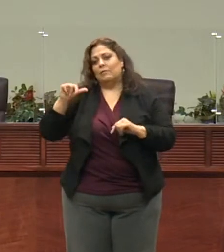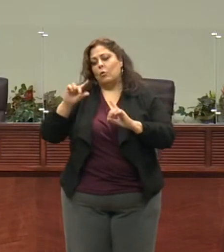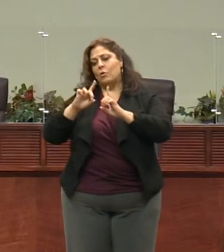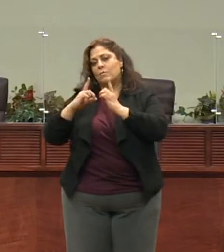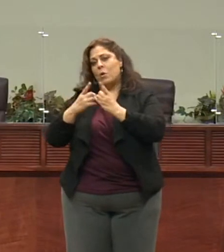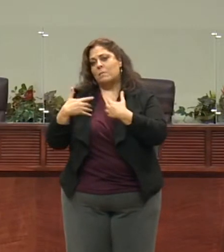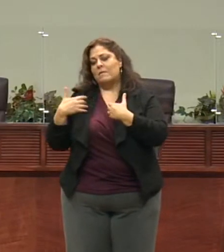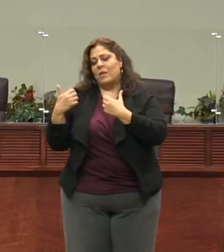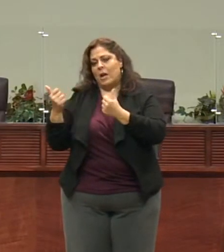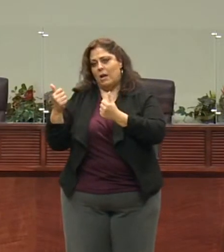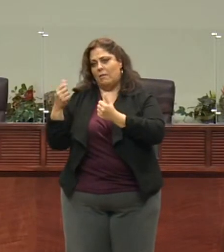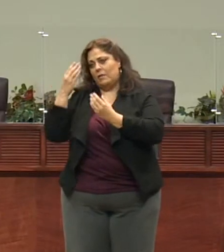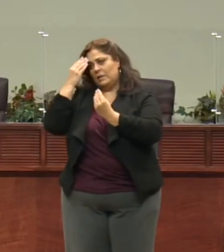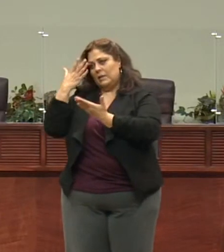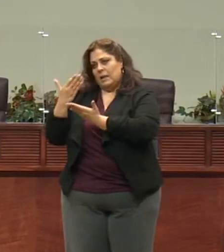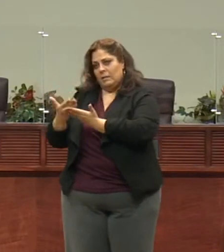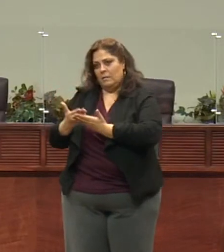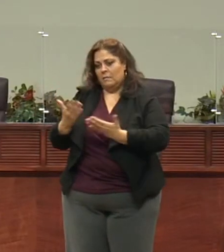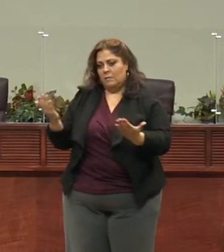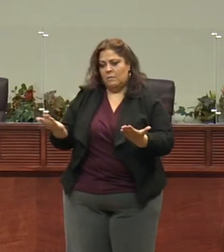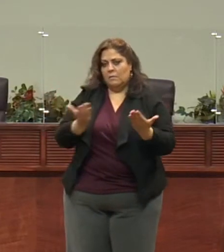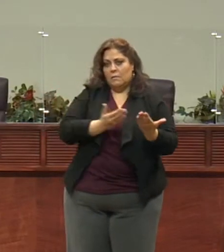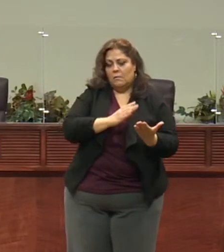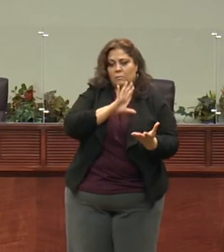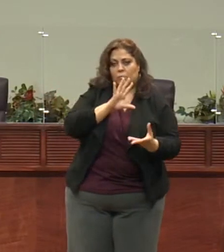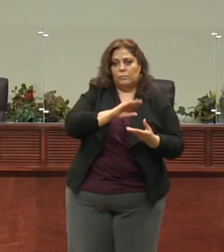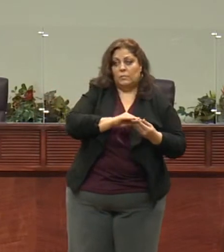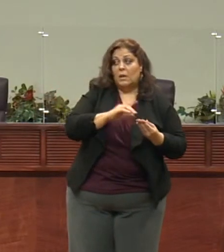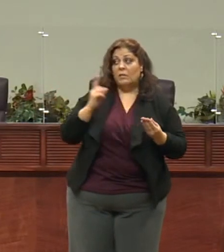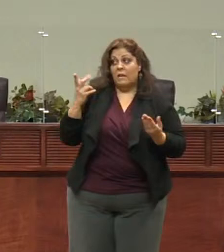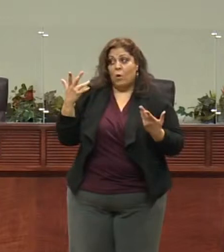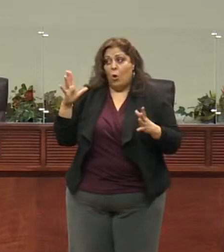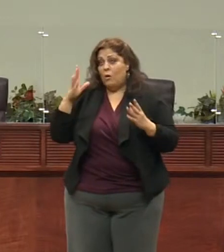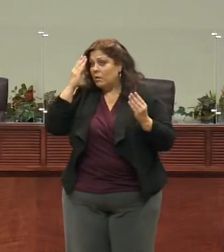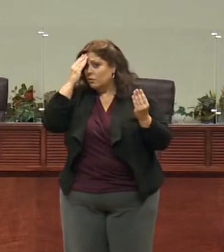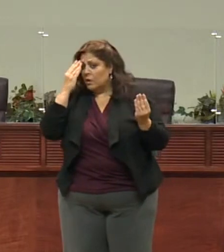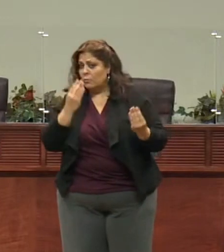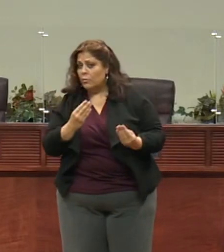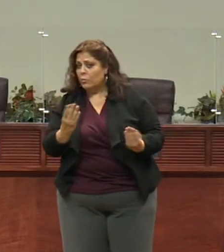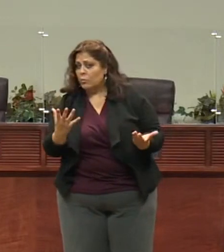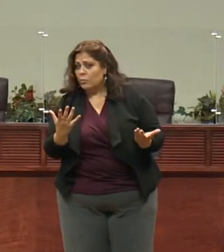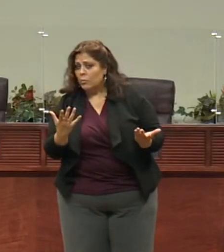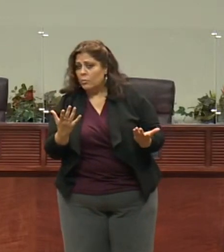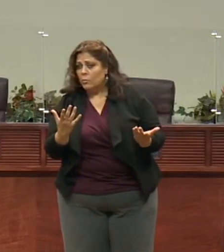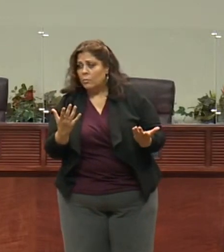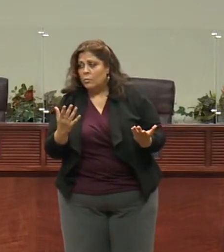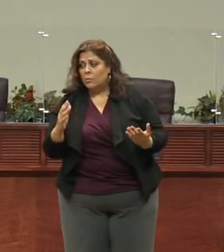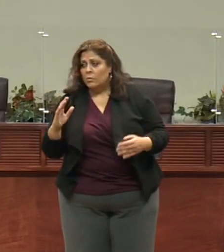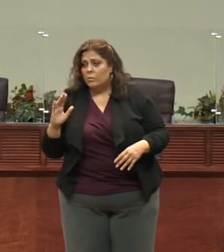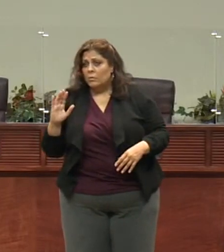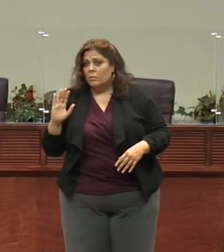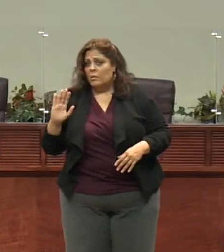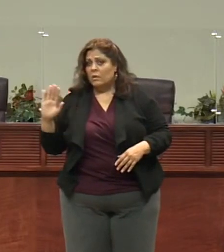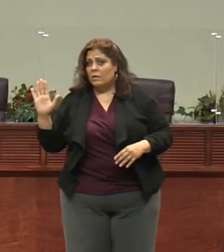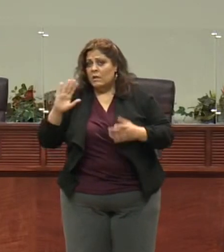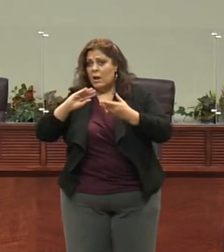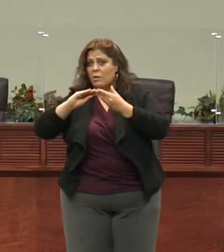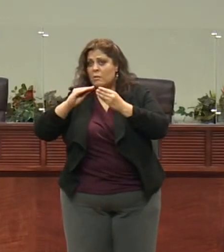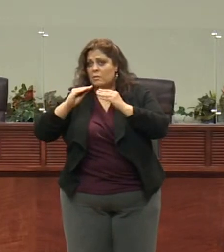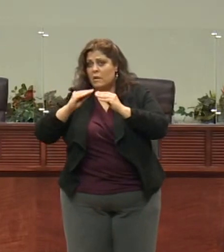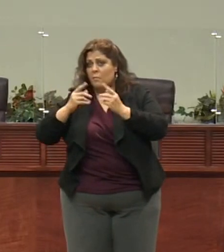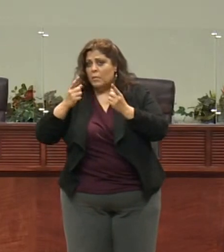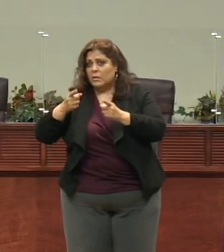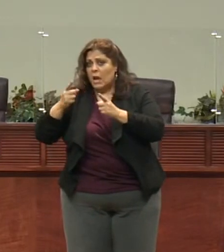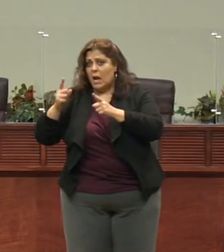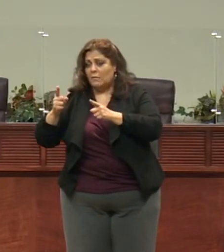Health. You've heard them share with you some of their census within the hospital system and